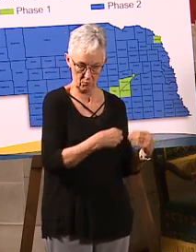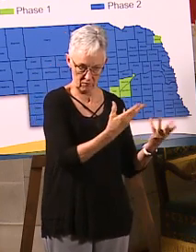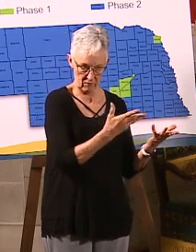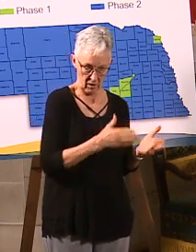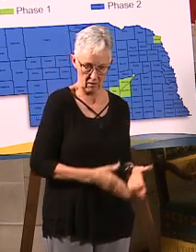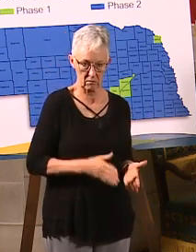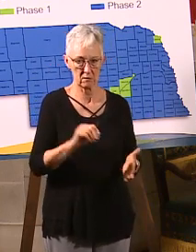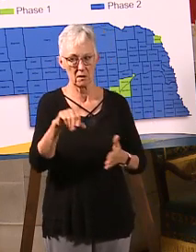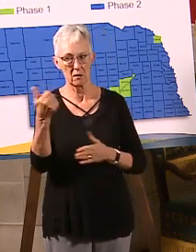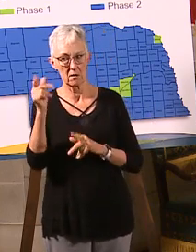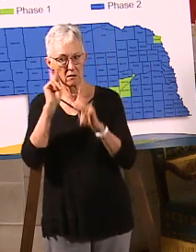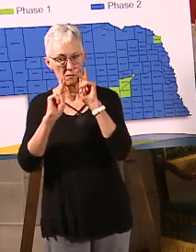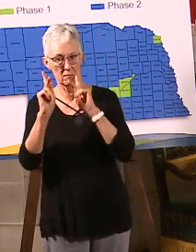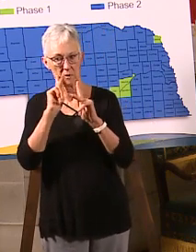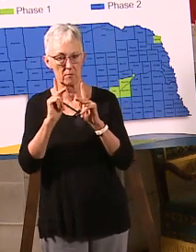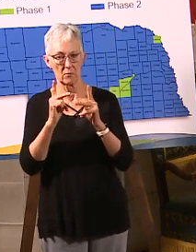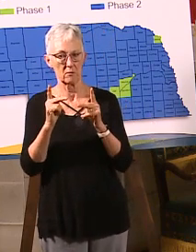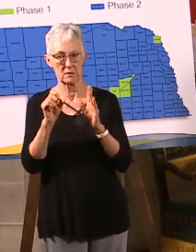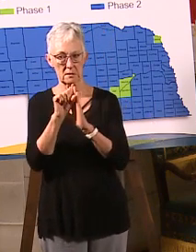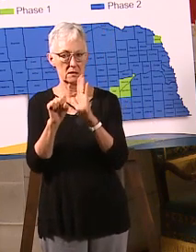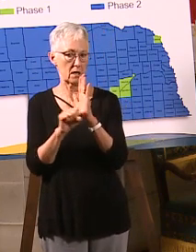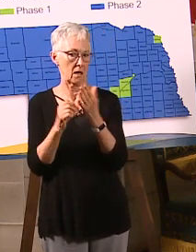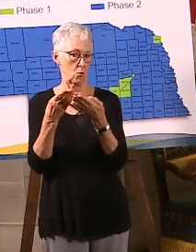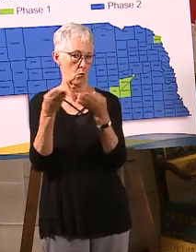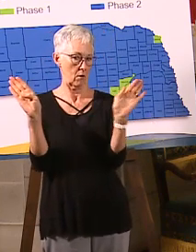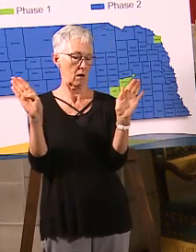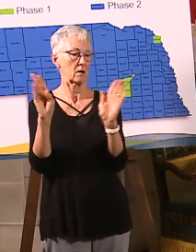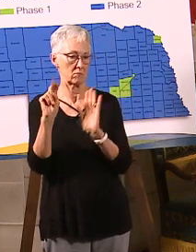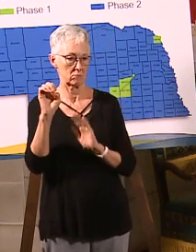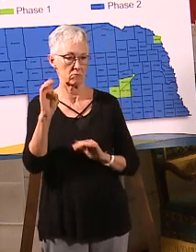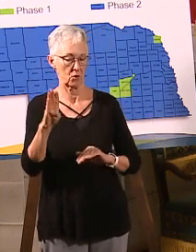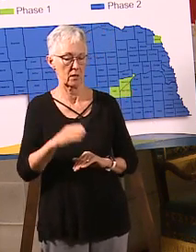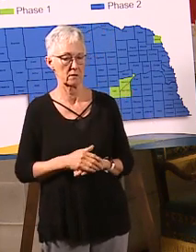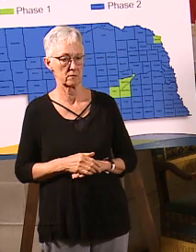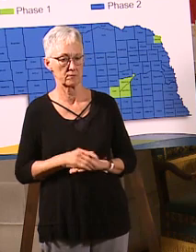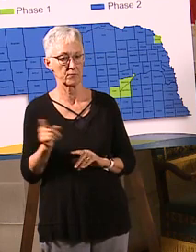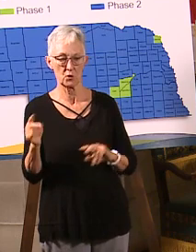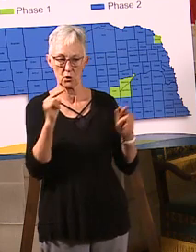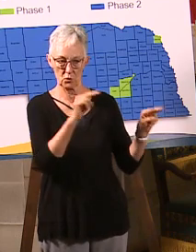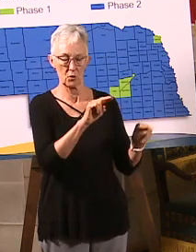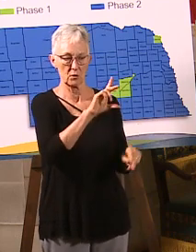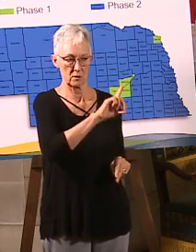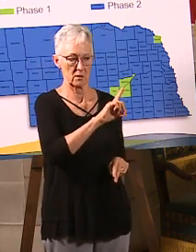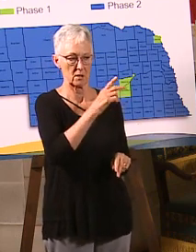state of Nebraska. Now, if you go to the DHHS website, so